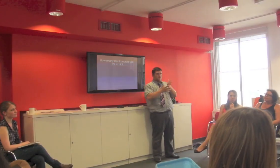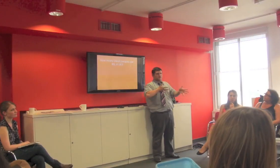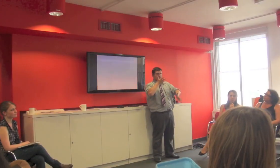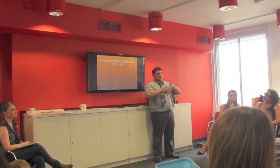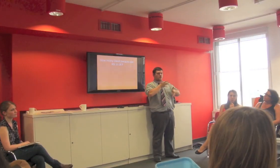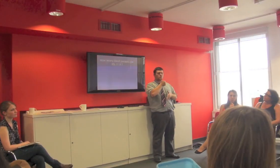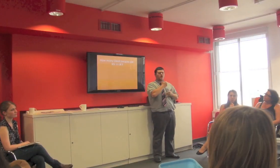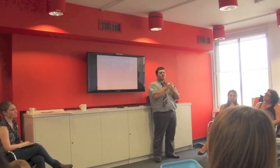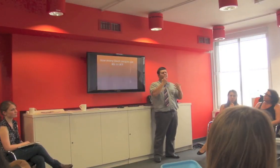Goodbye.